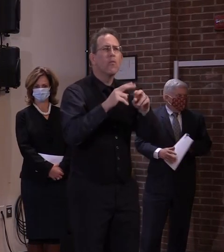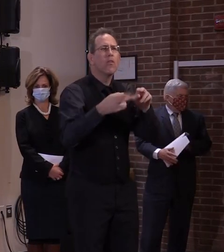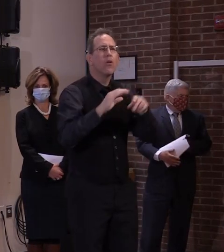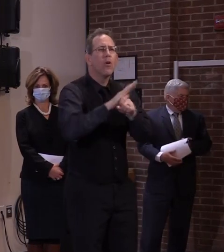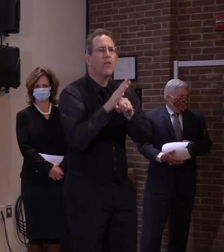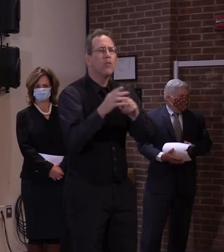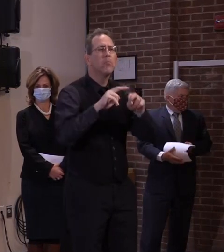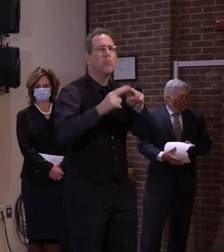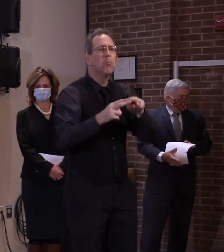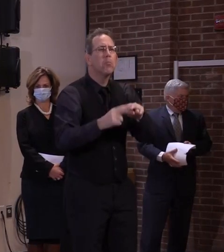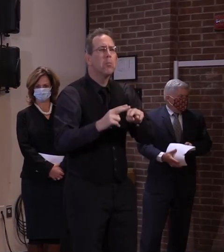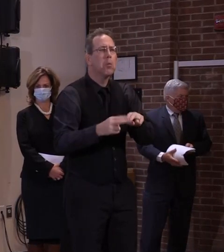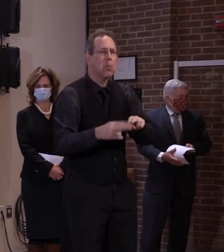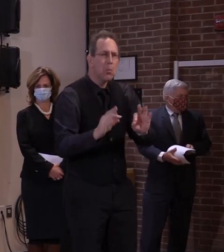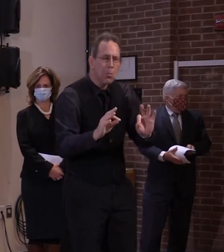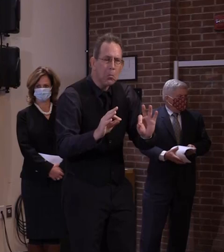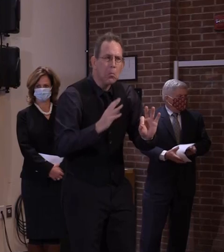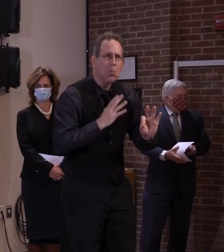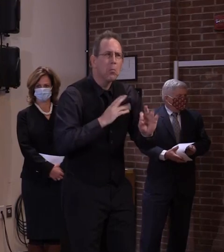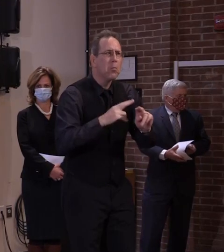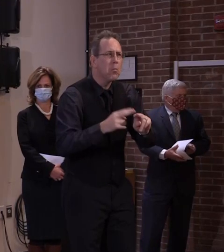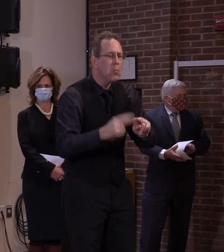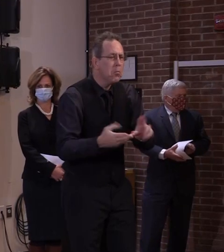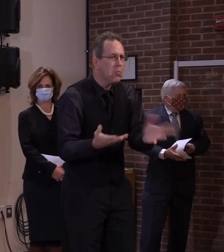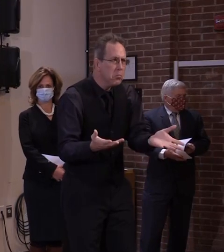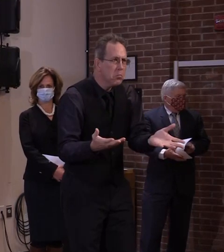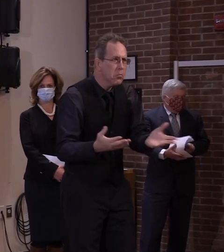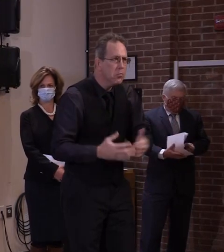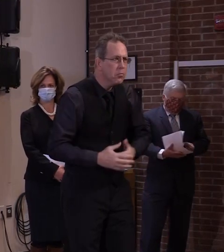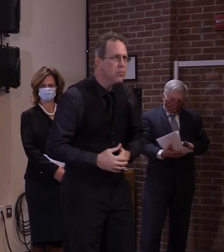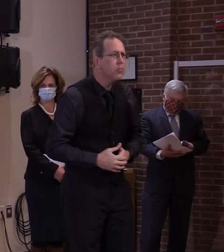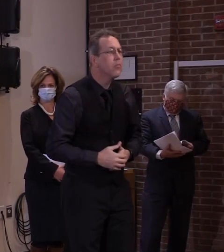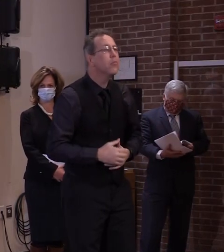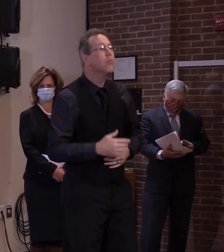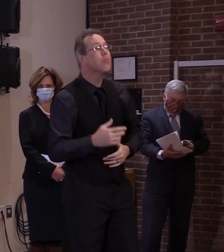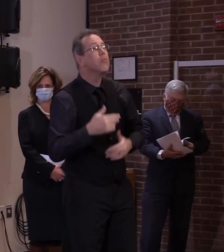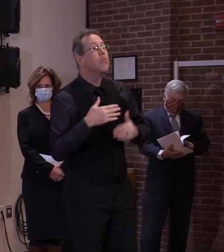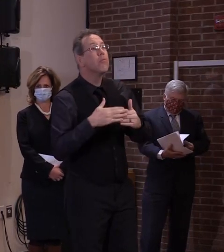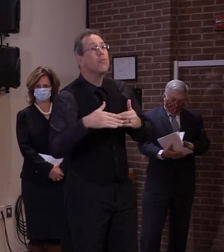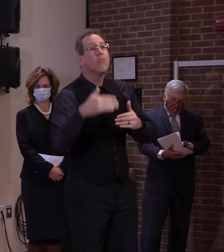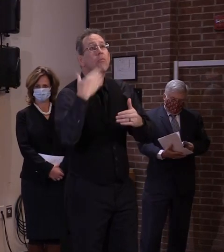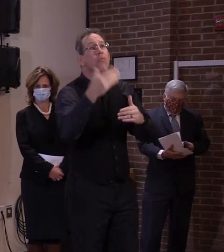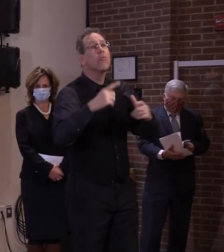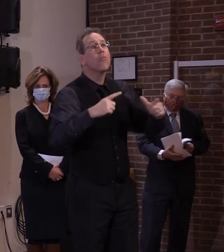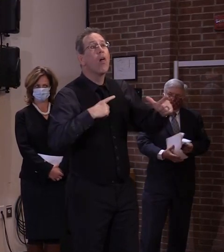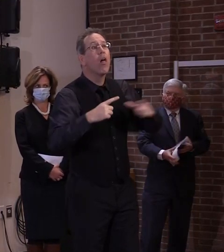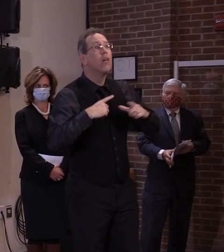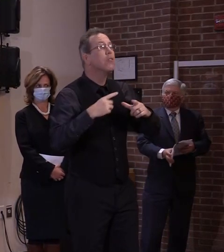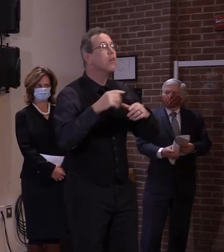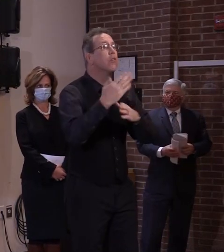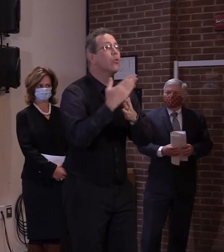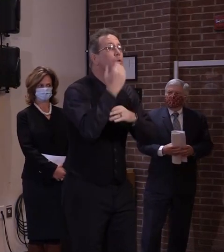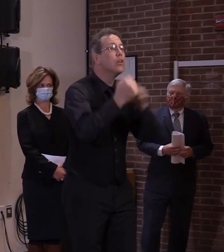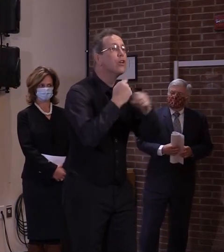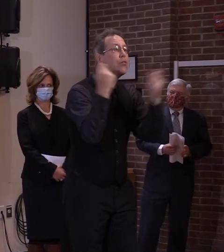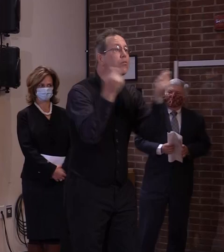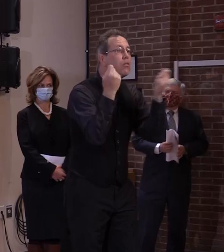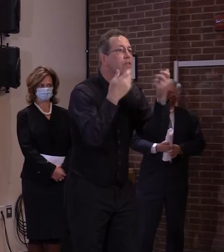weeks, between holiday gatherings and Omicron, they will go up again, and we'll see more